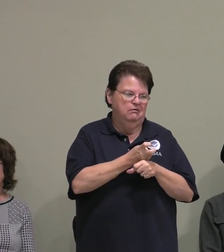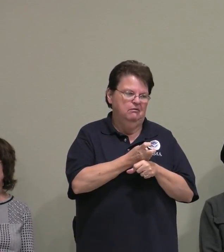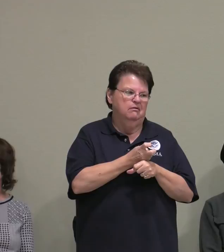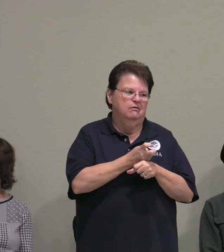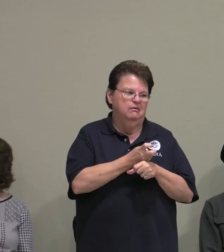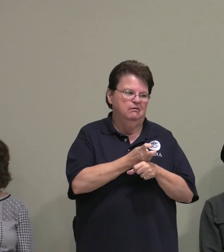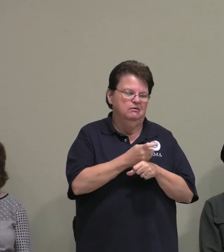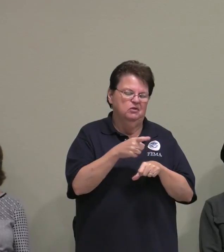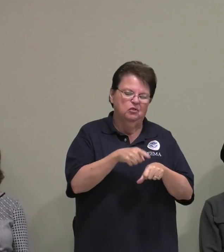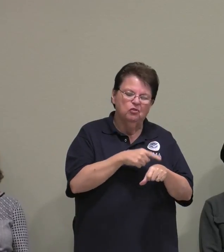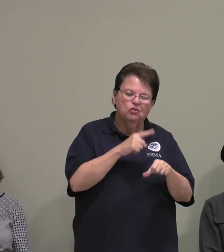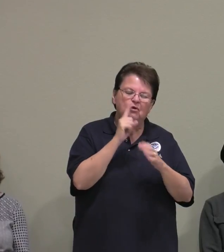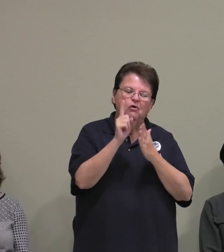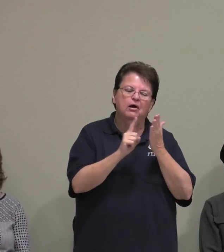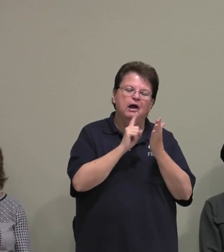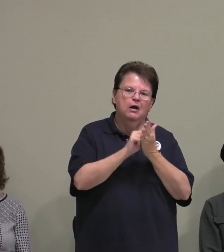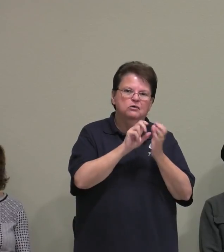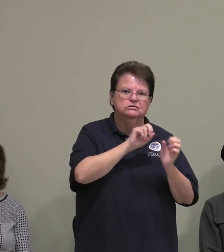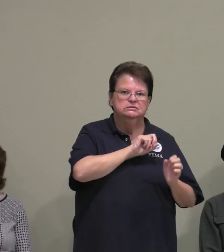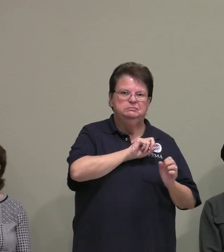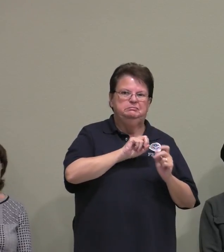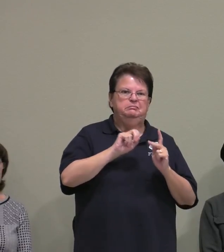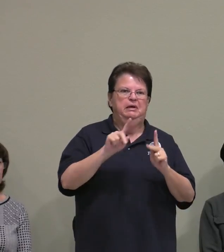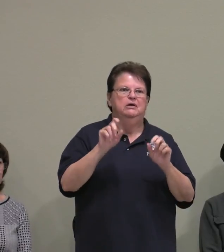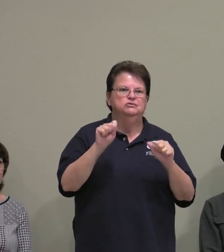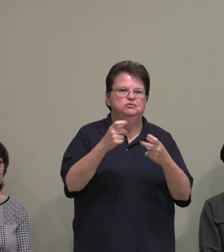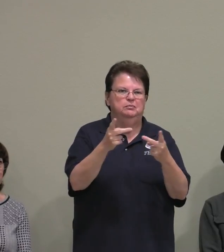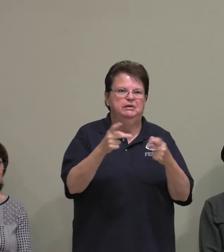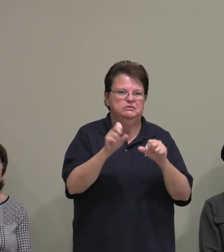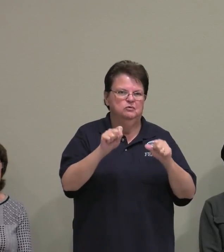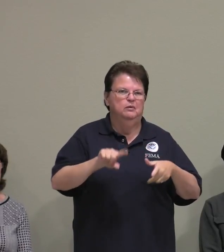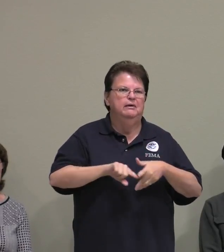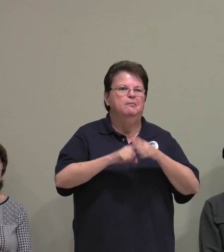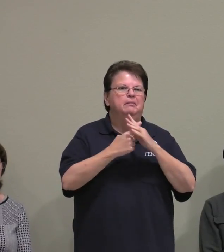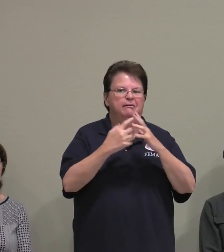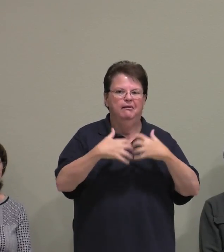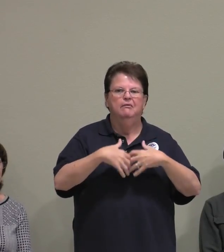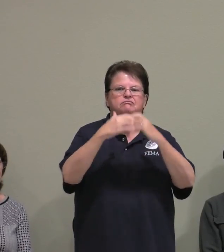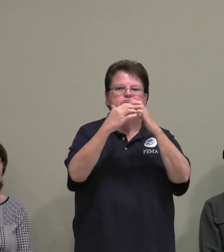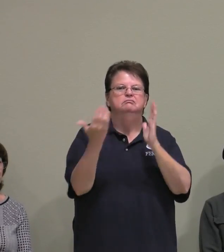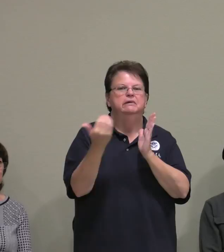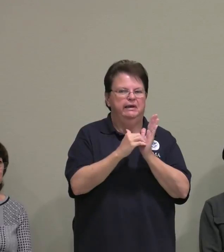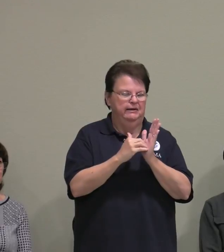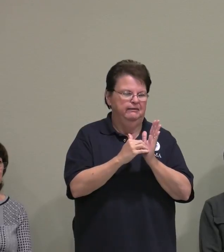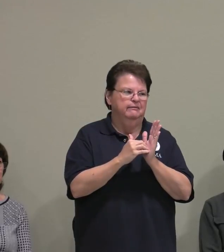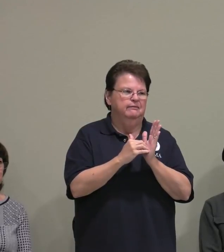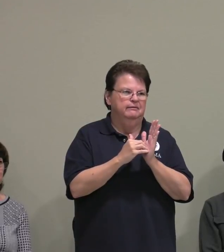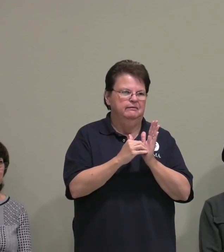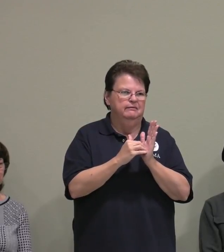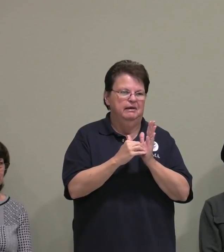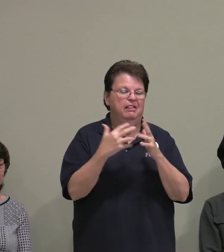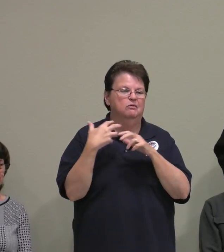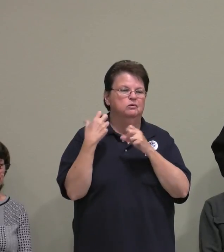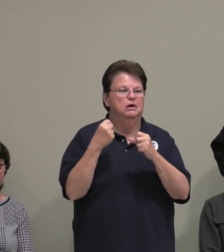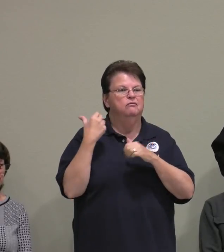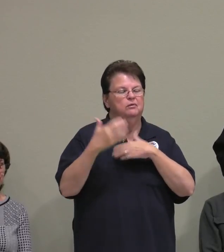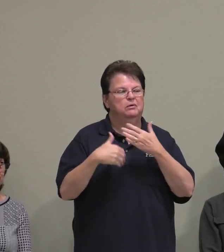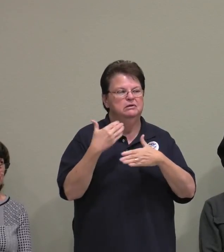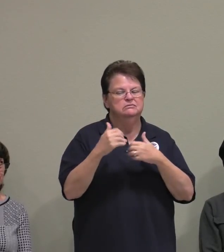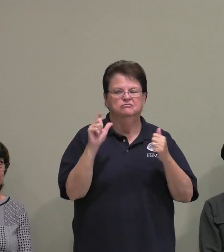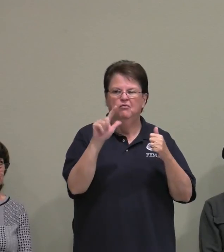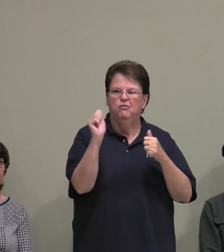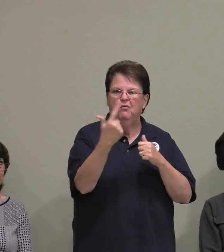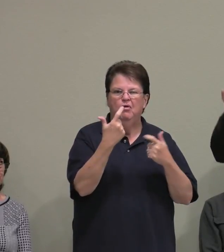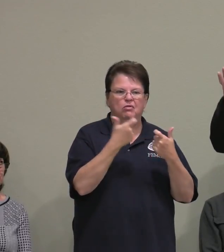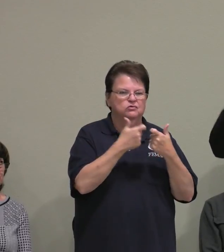you know, long hours to get this back into a place where we can start the rebuild, start the recovery process. All the utilities